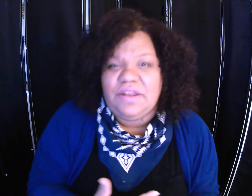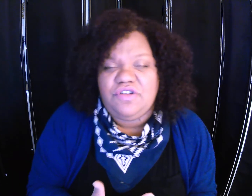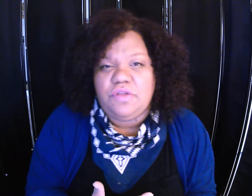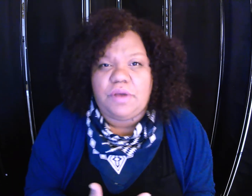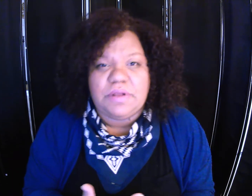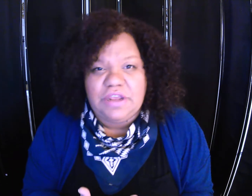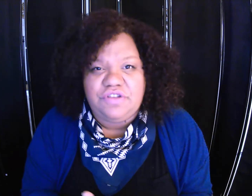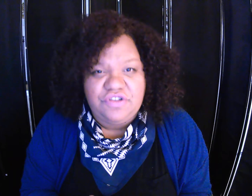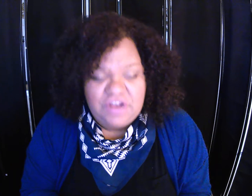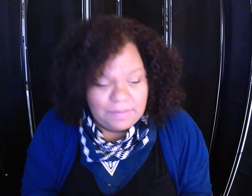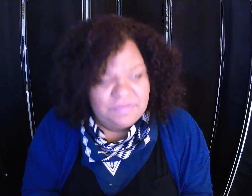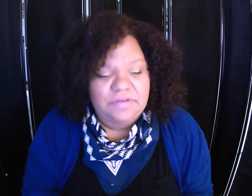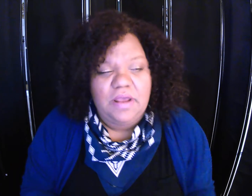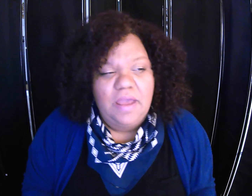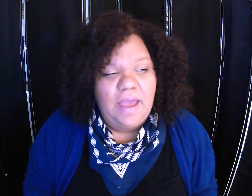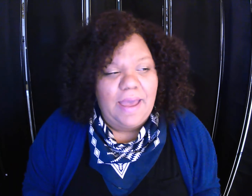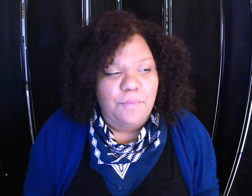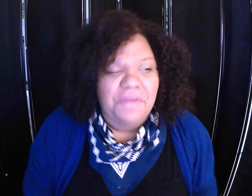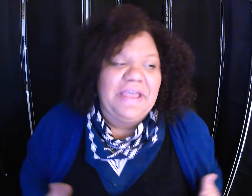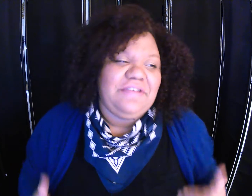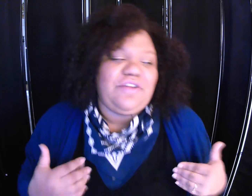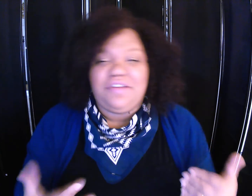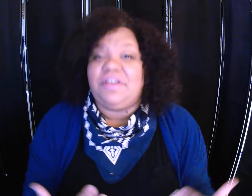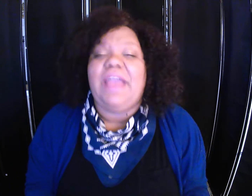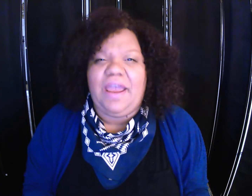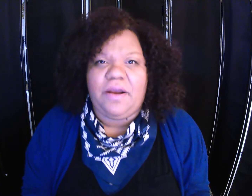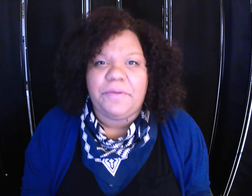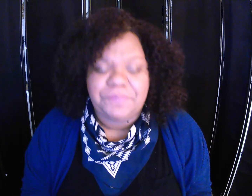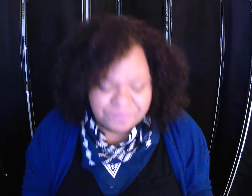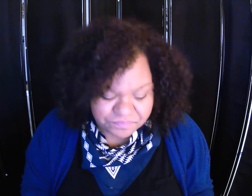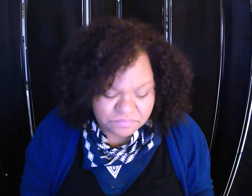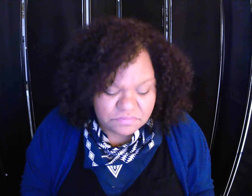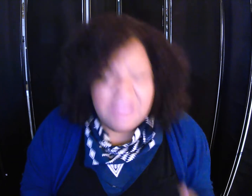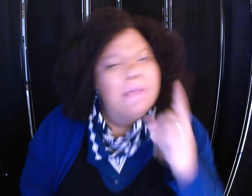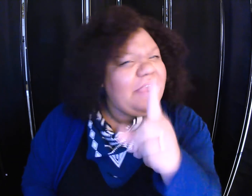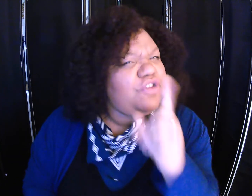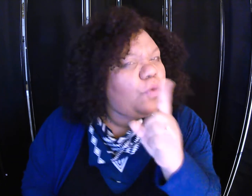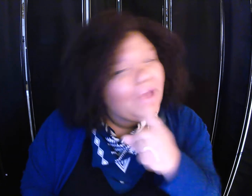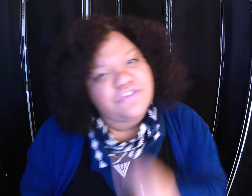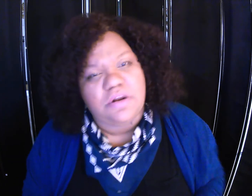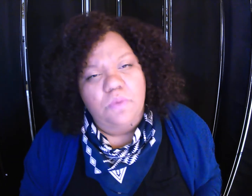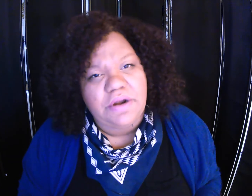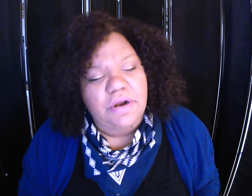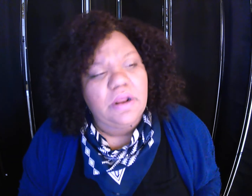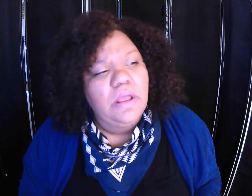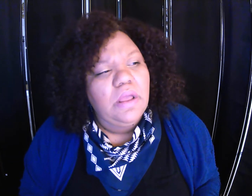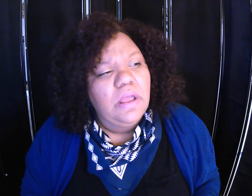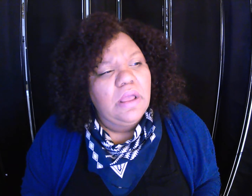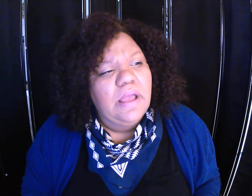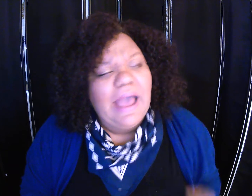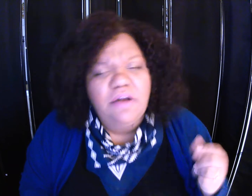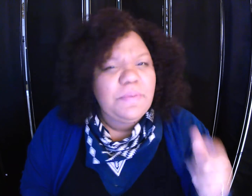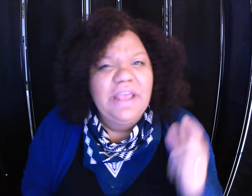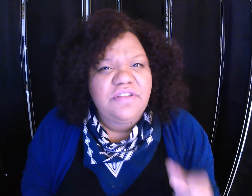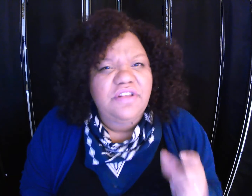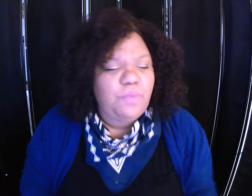into their relationships when they start to care. And it makes you question and wonder, how did we get to this point